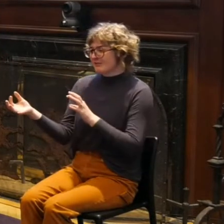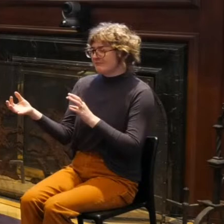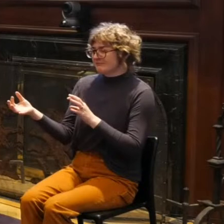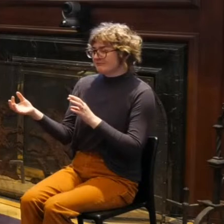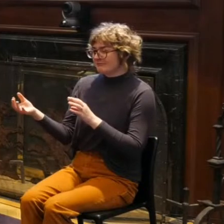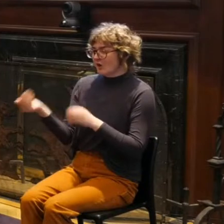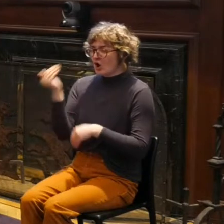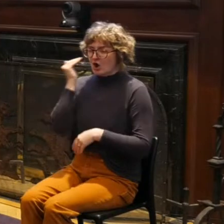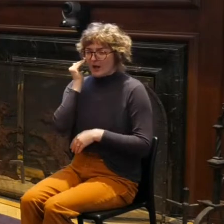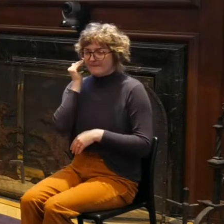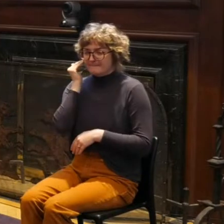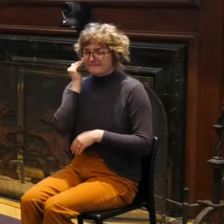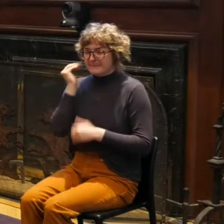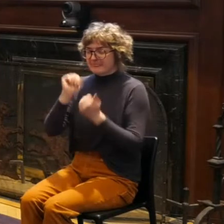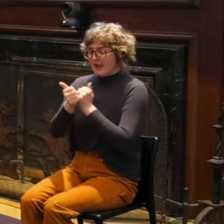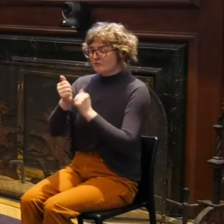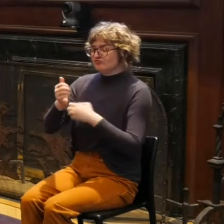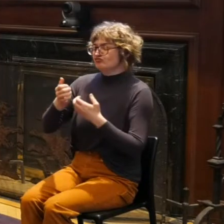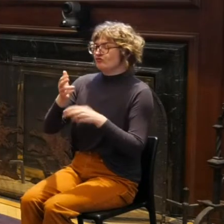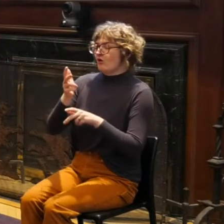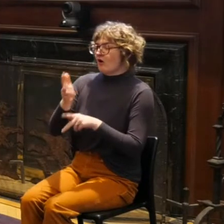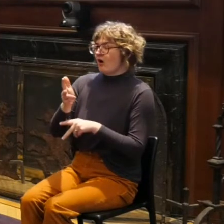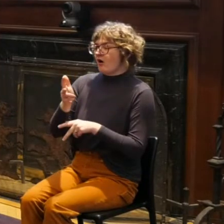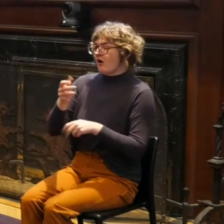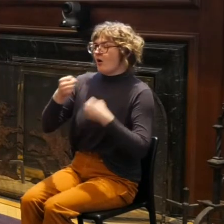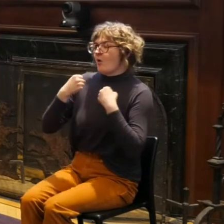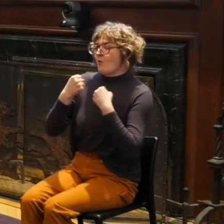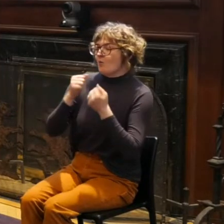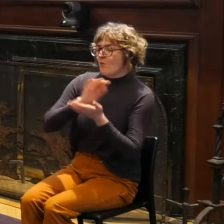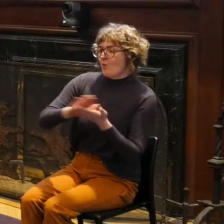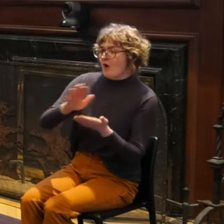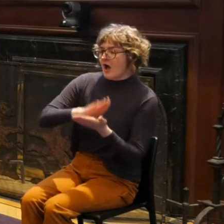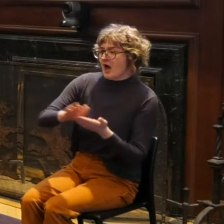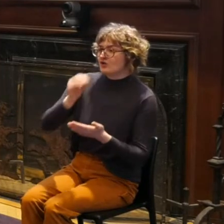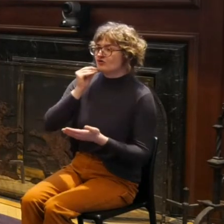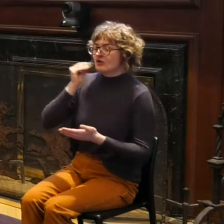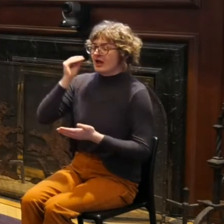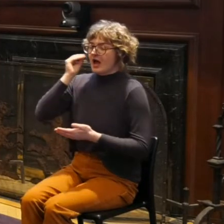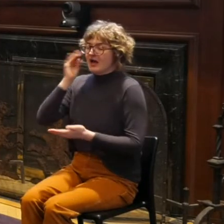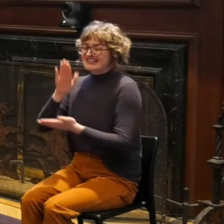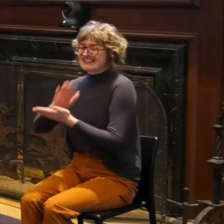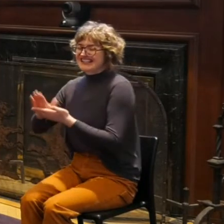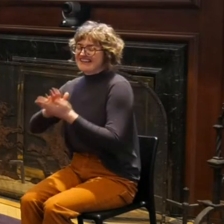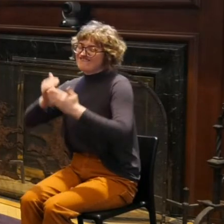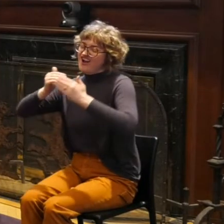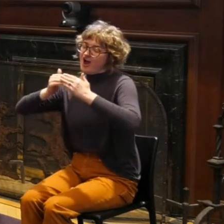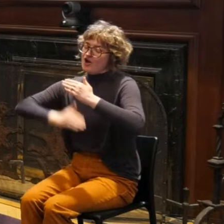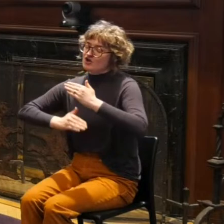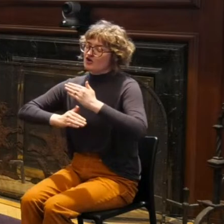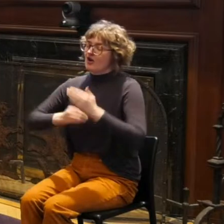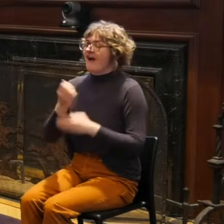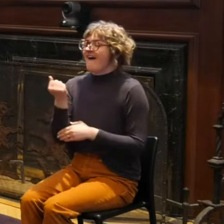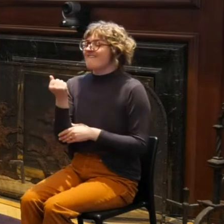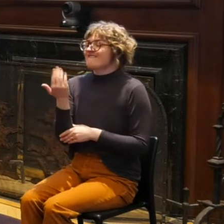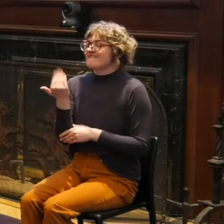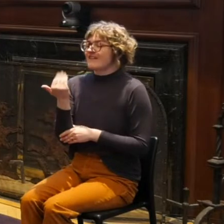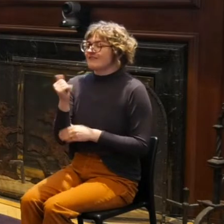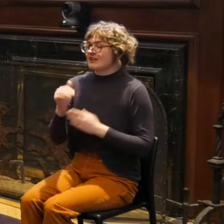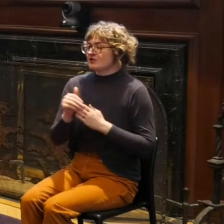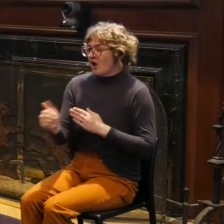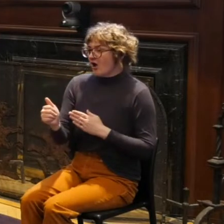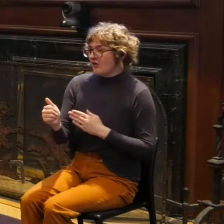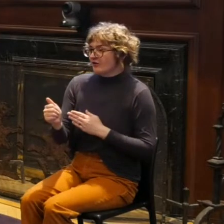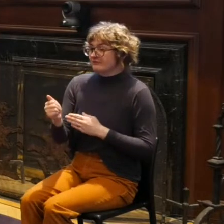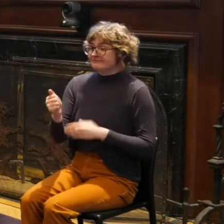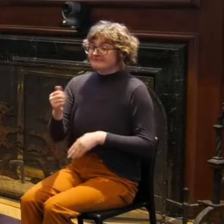How else could you get your car washed and your house cleaned for under 15? 15 was the age of them big dreams,